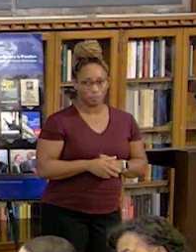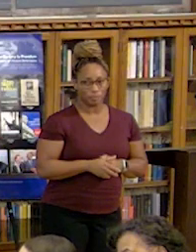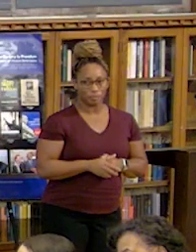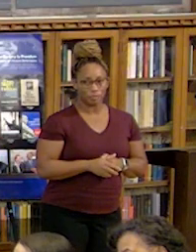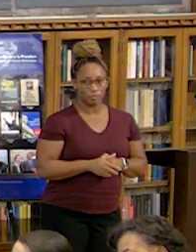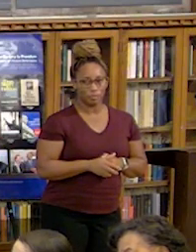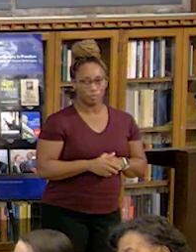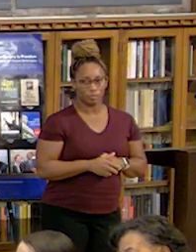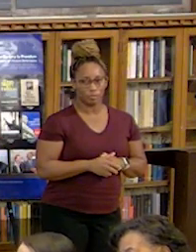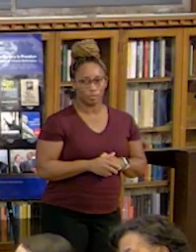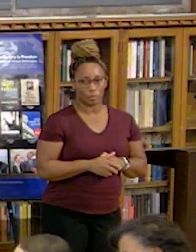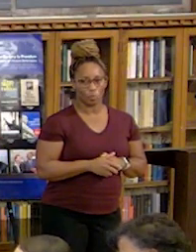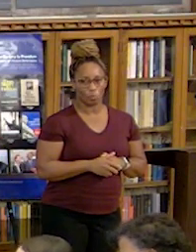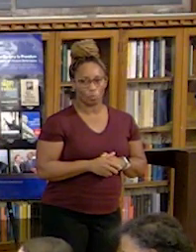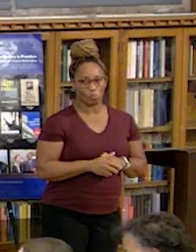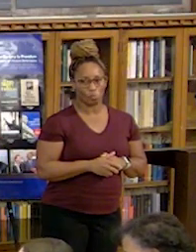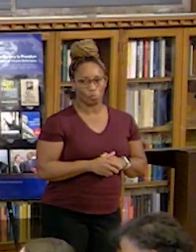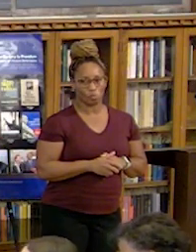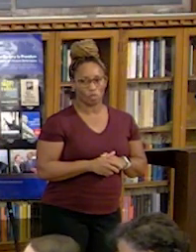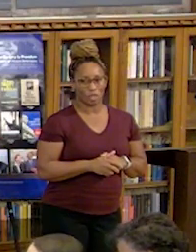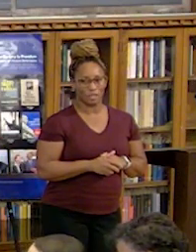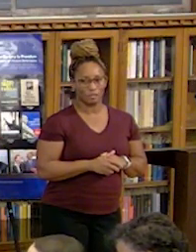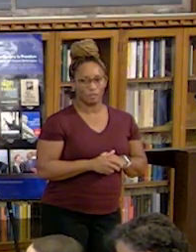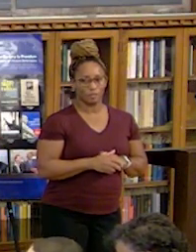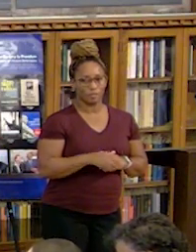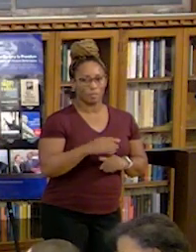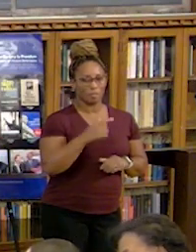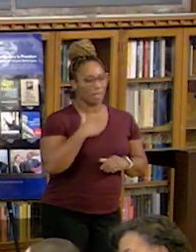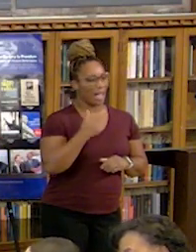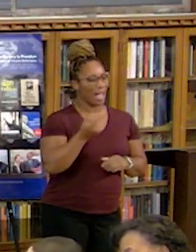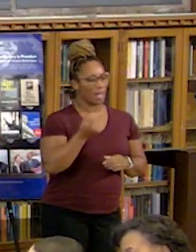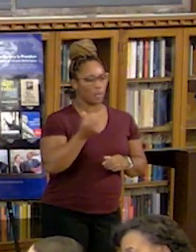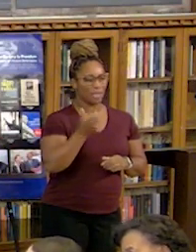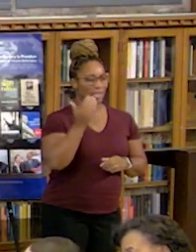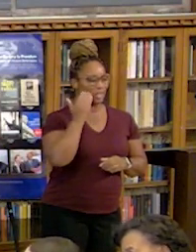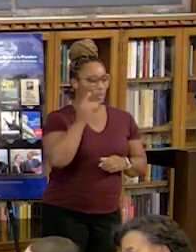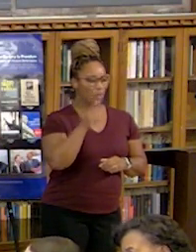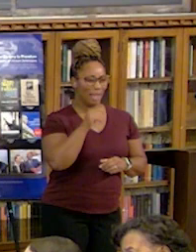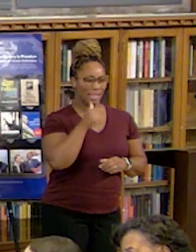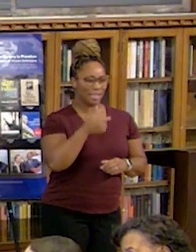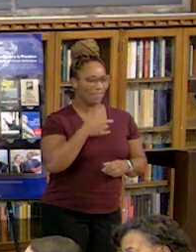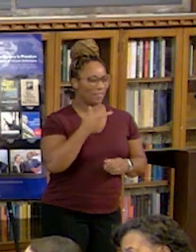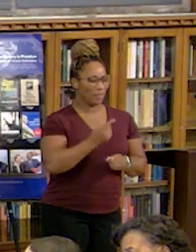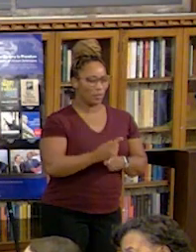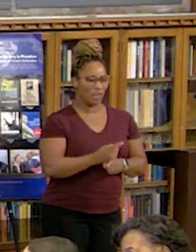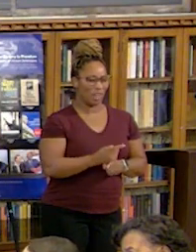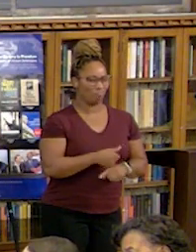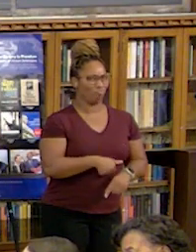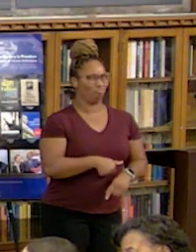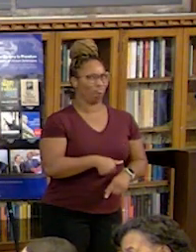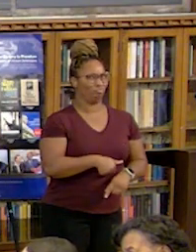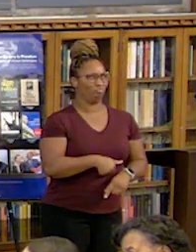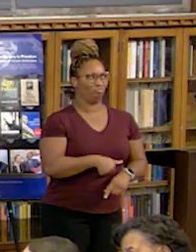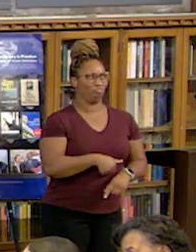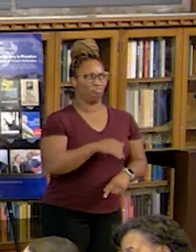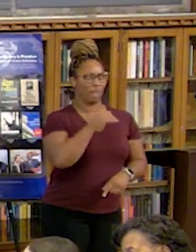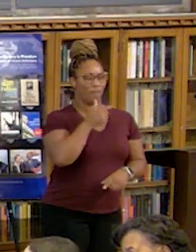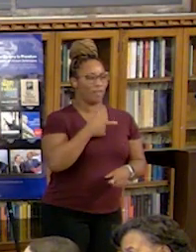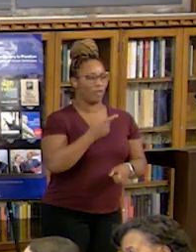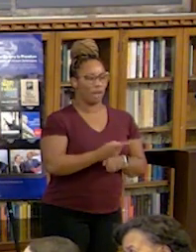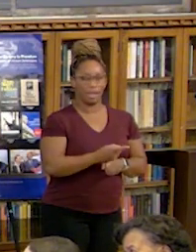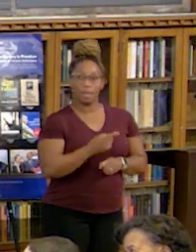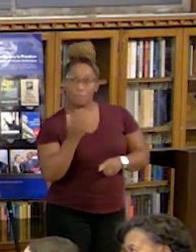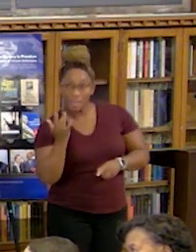development and I sort of quickly knew that that it just didn't feel right to me